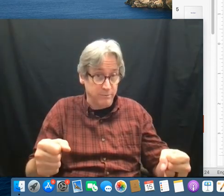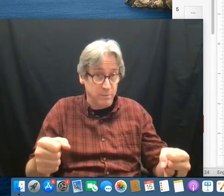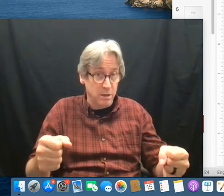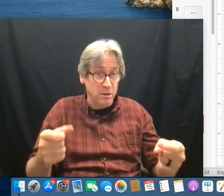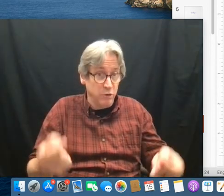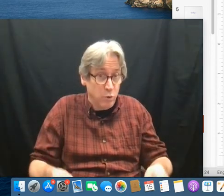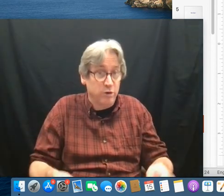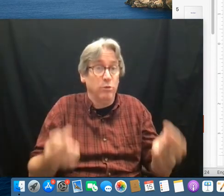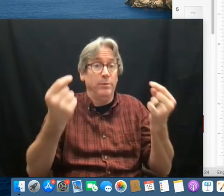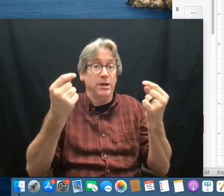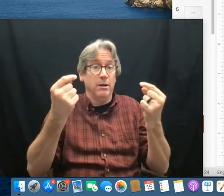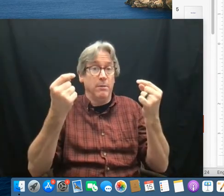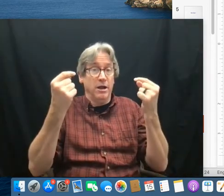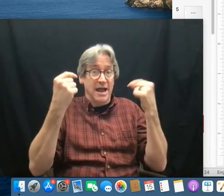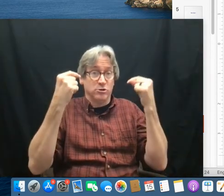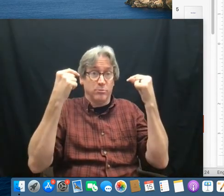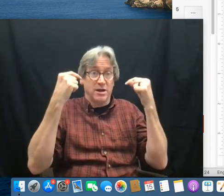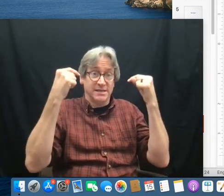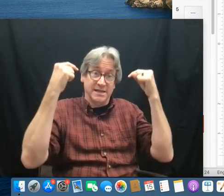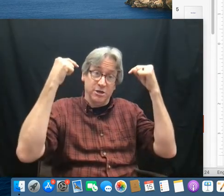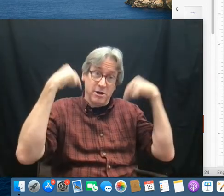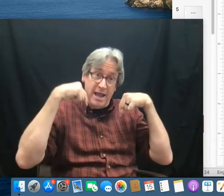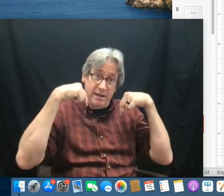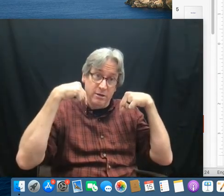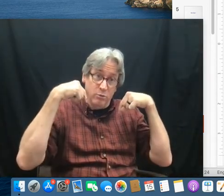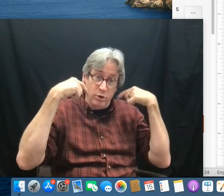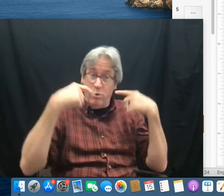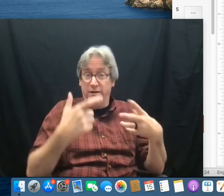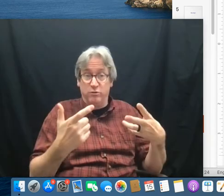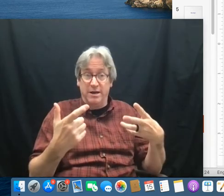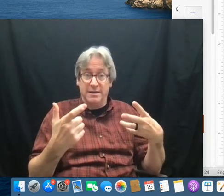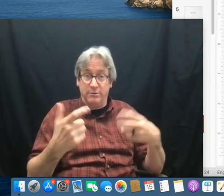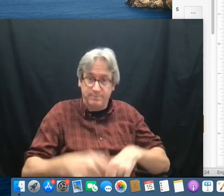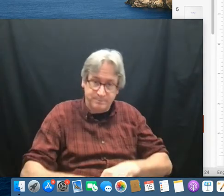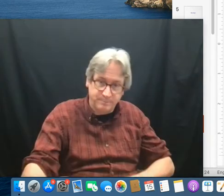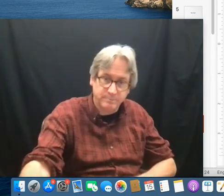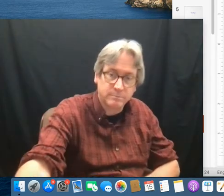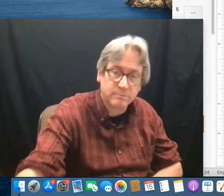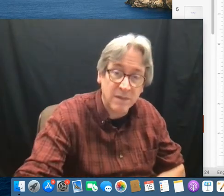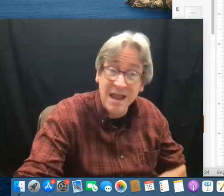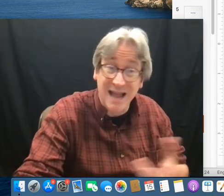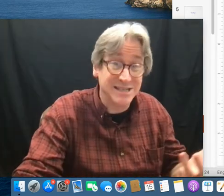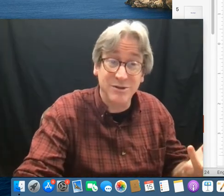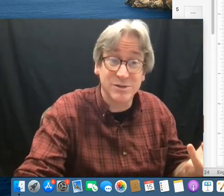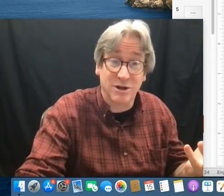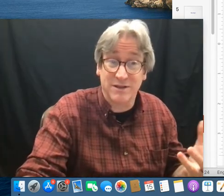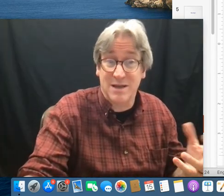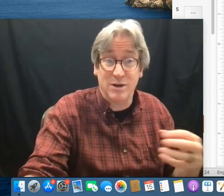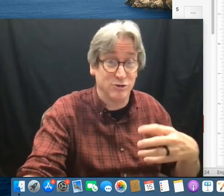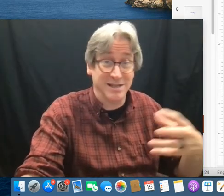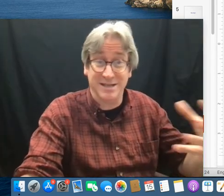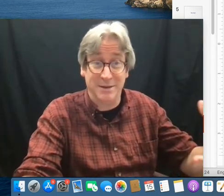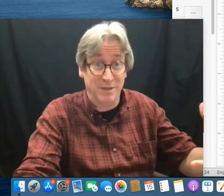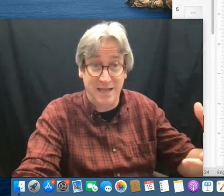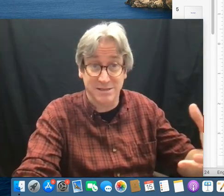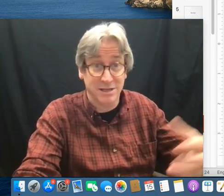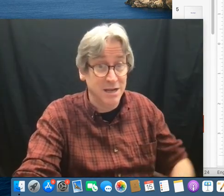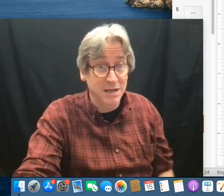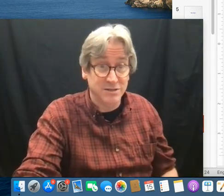figure out what the parts are, move them around, and then I'll sign what I just wrote. And the